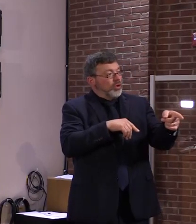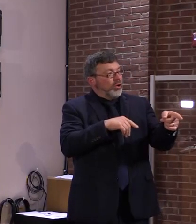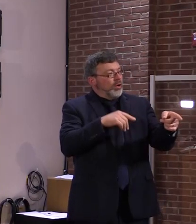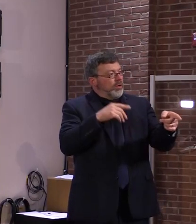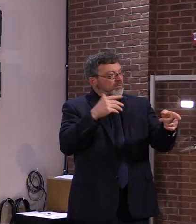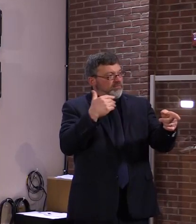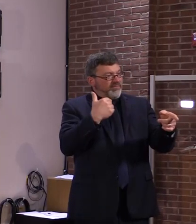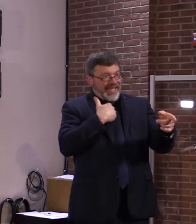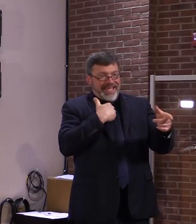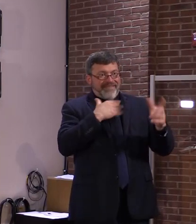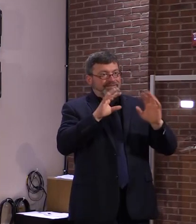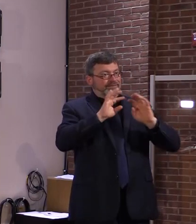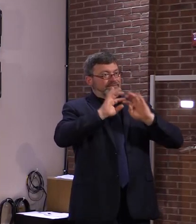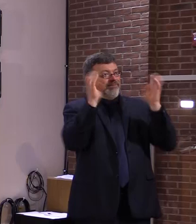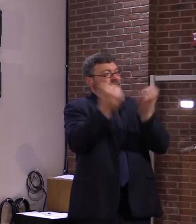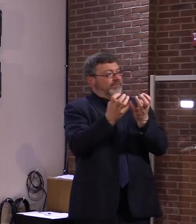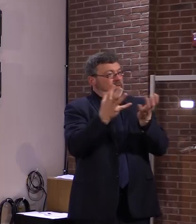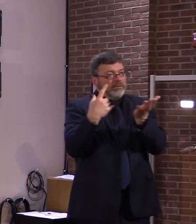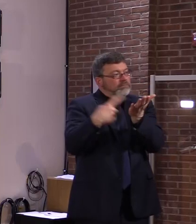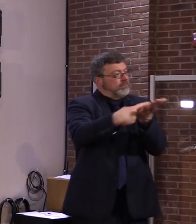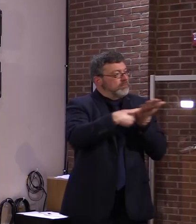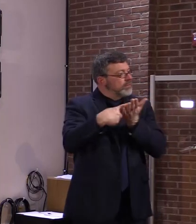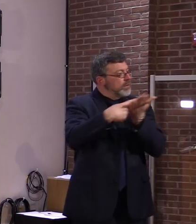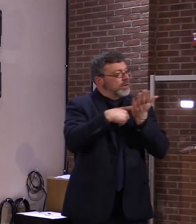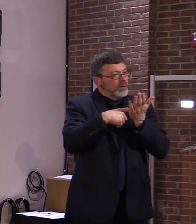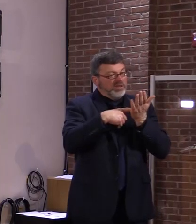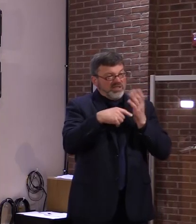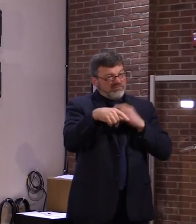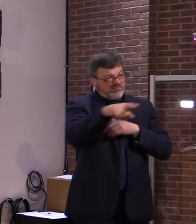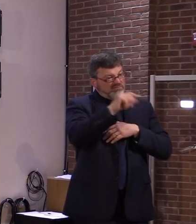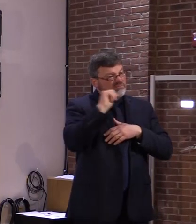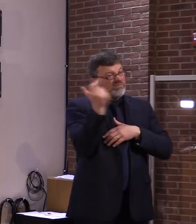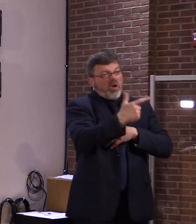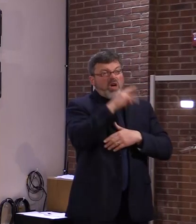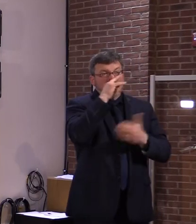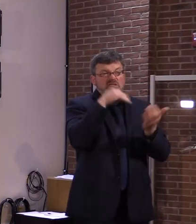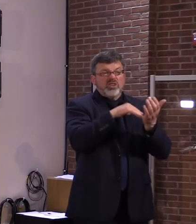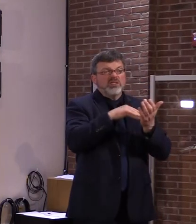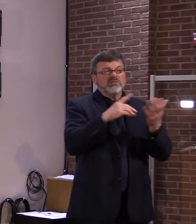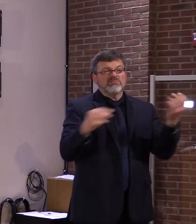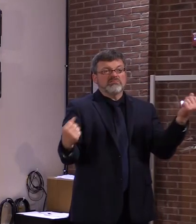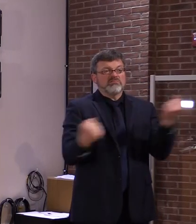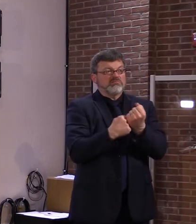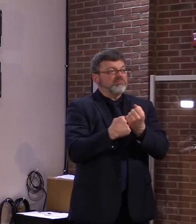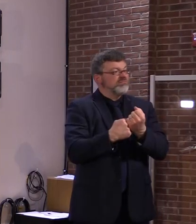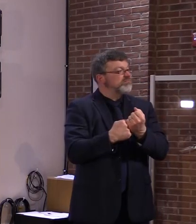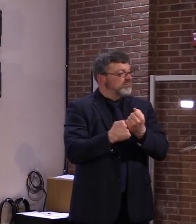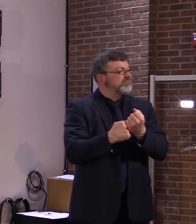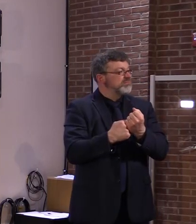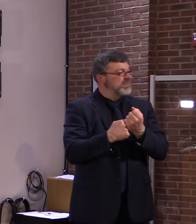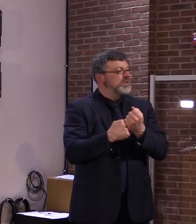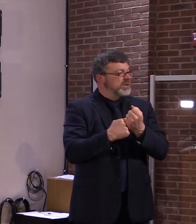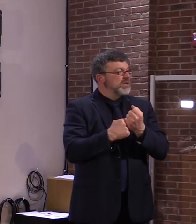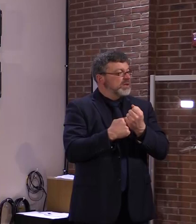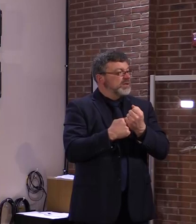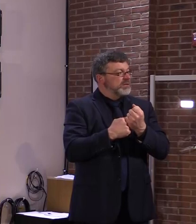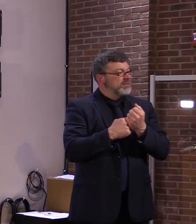school-based clinics in each region. I urge you to tune in, have your concerns addressed, and your questions